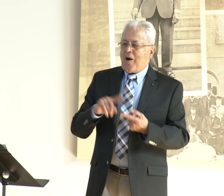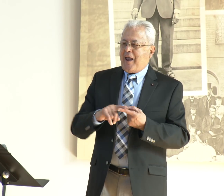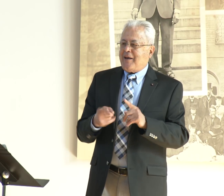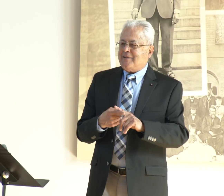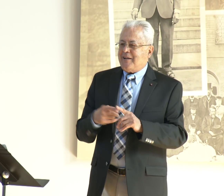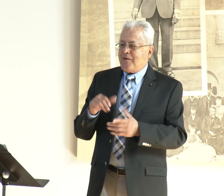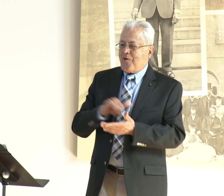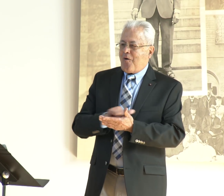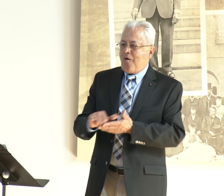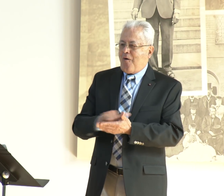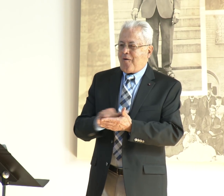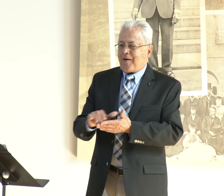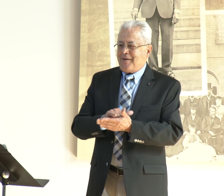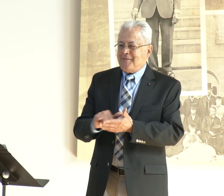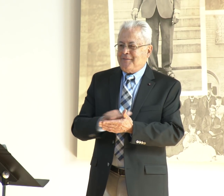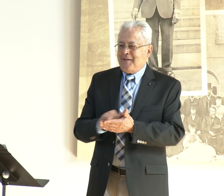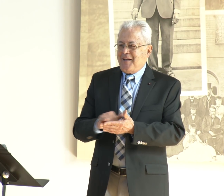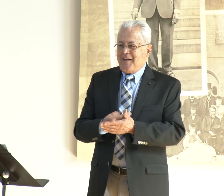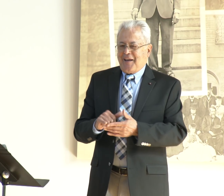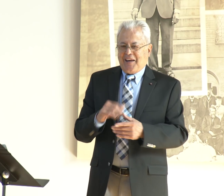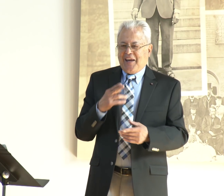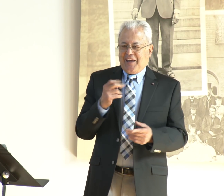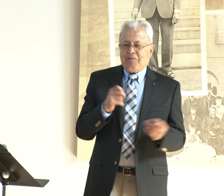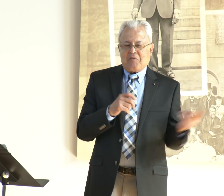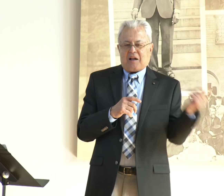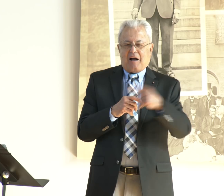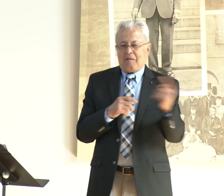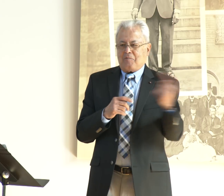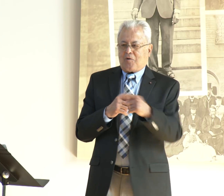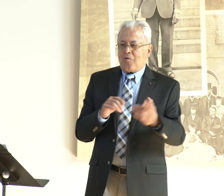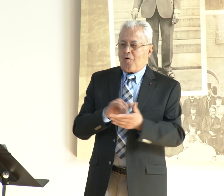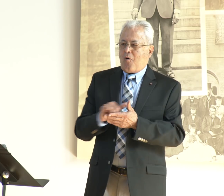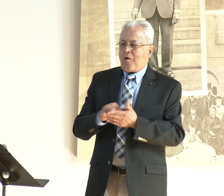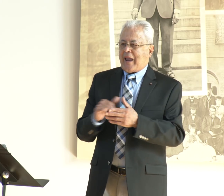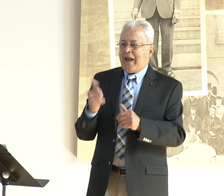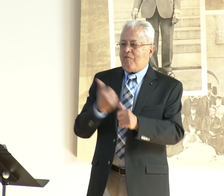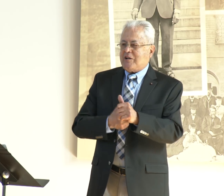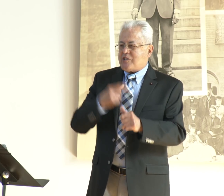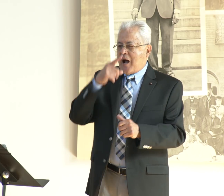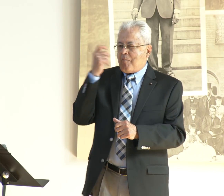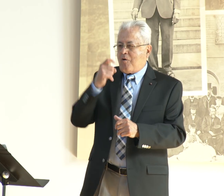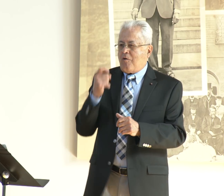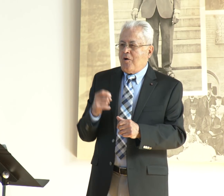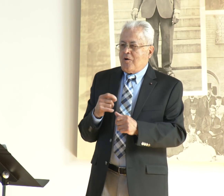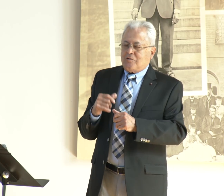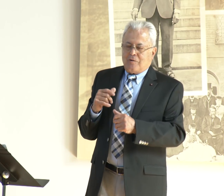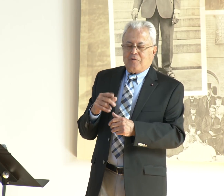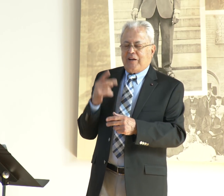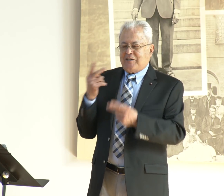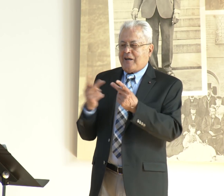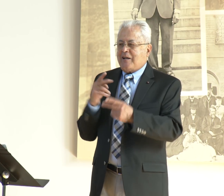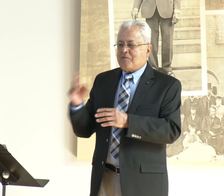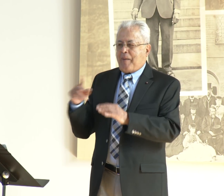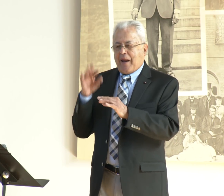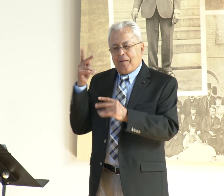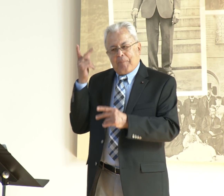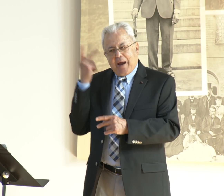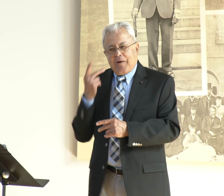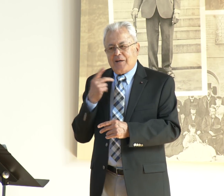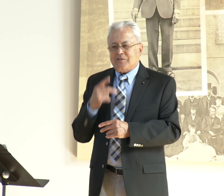And we had a wonderful group of friends see him in New York. And he would come to New York every summer to perform and visit